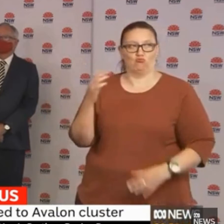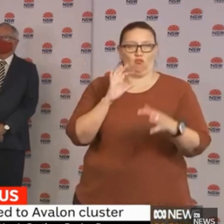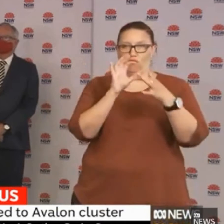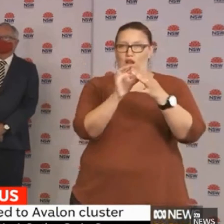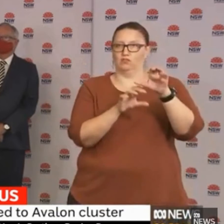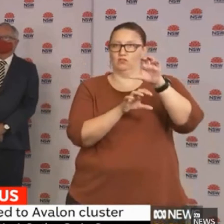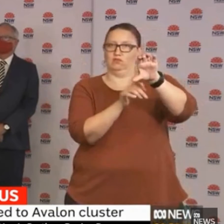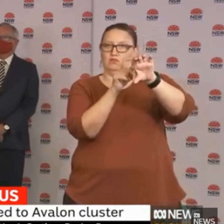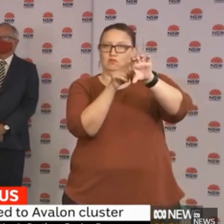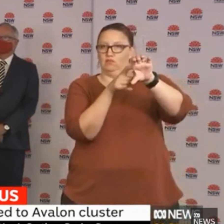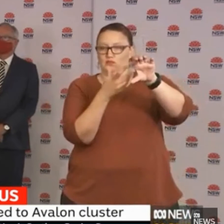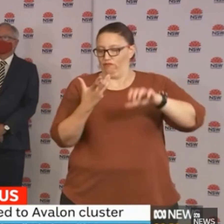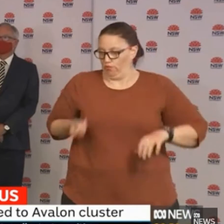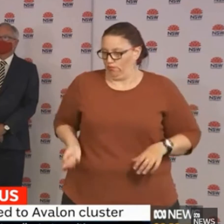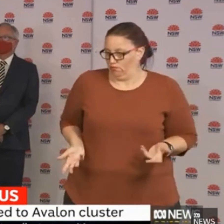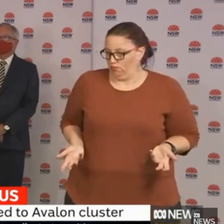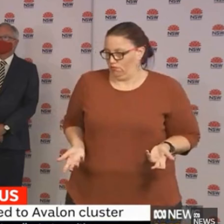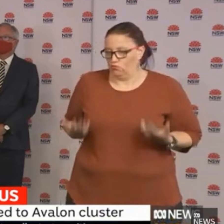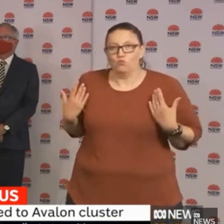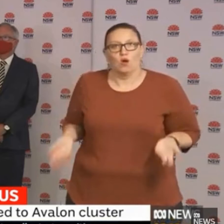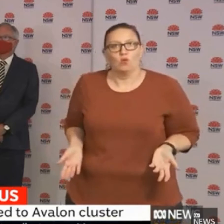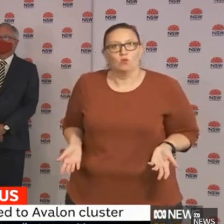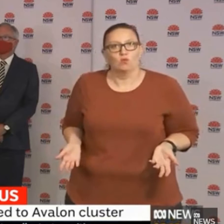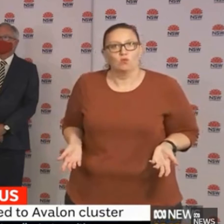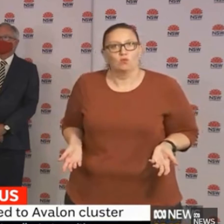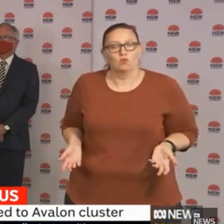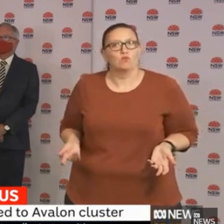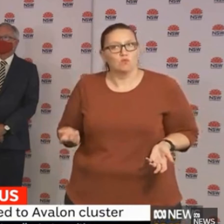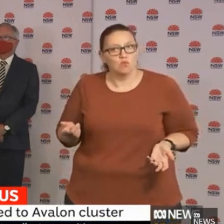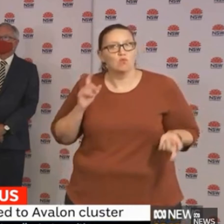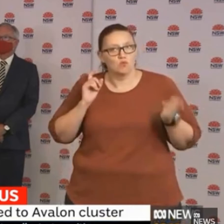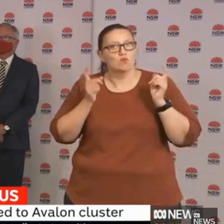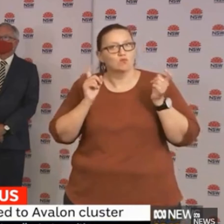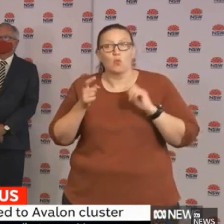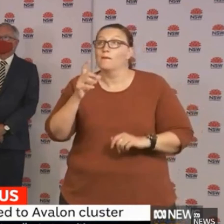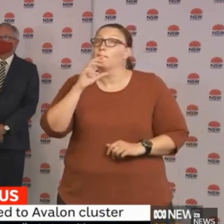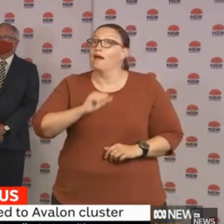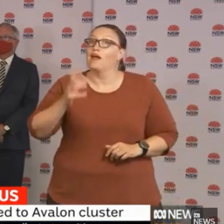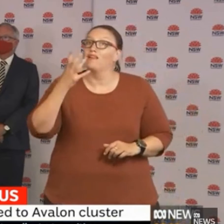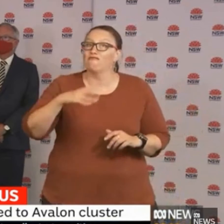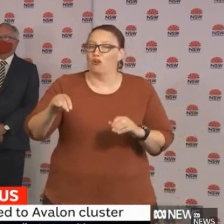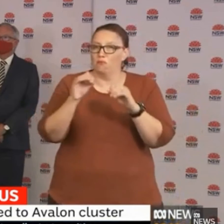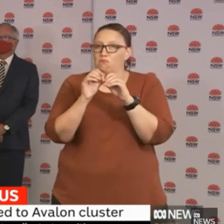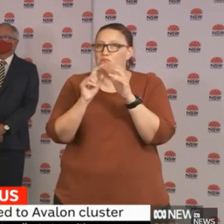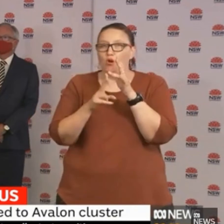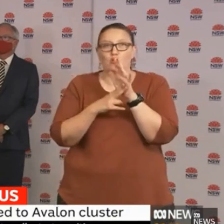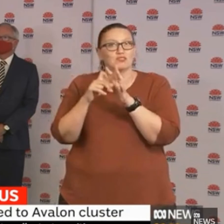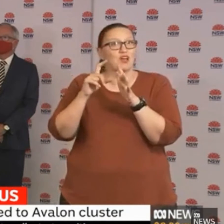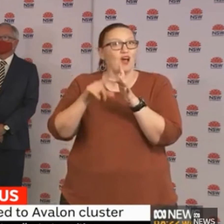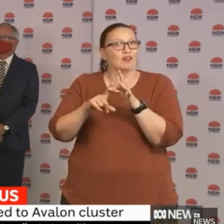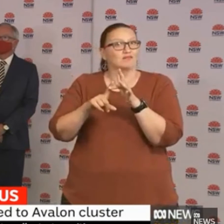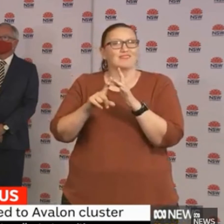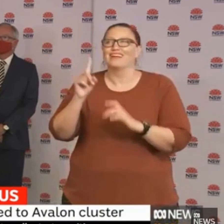Northern Beaches. So there, I think I went through them yesterday. We have got the gentleman from Bondi, and we did have an expert panel